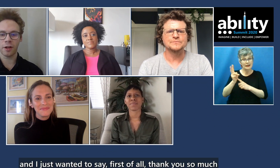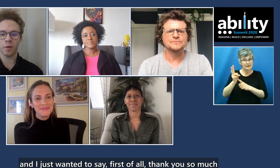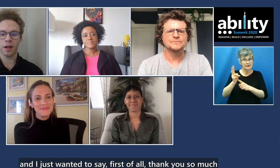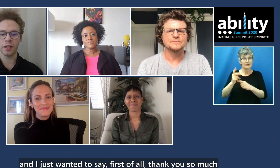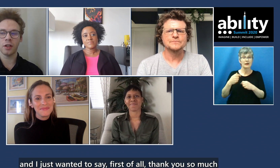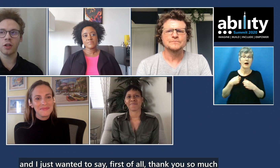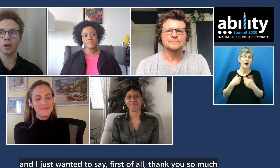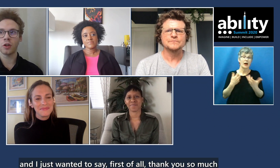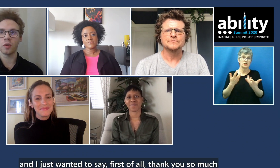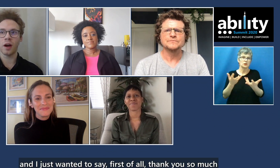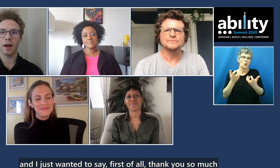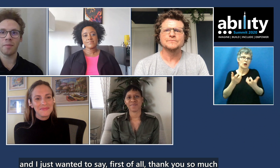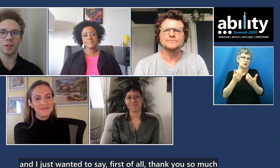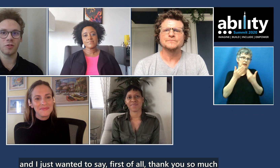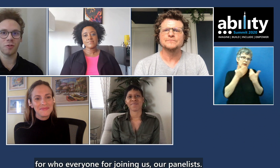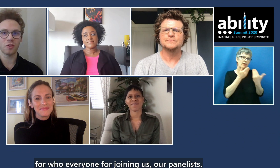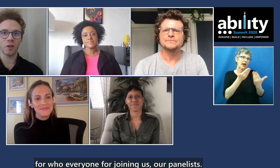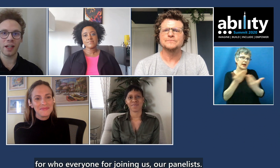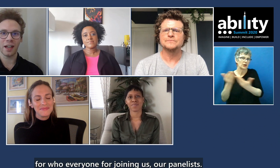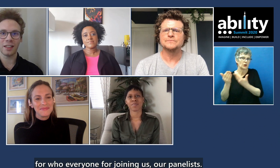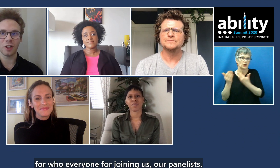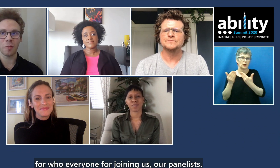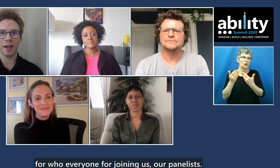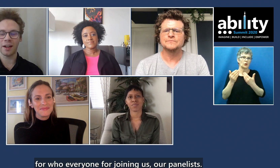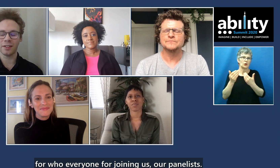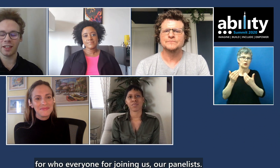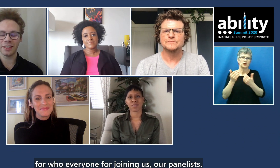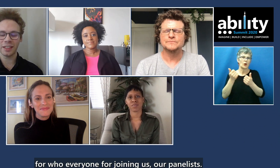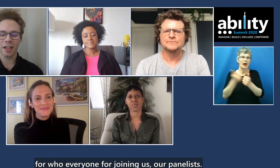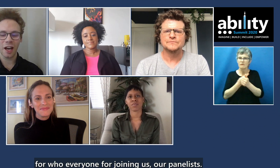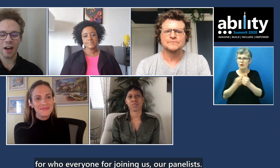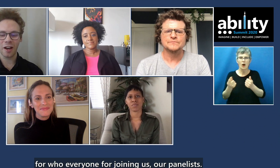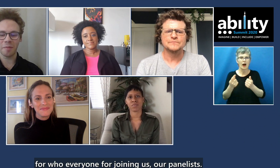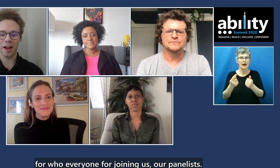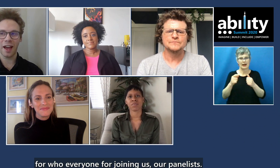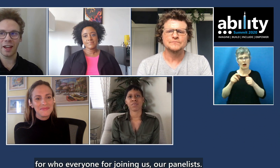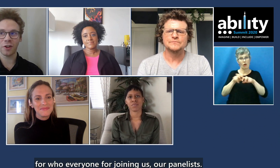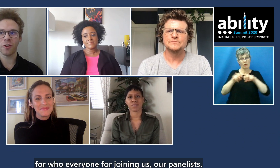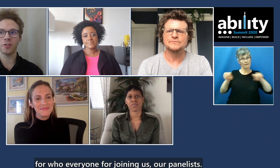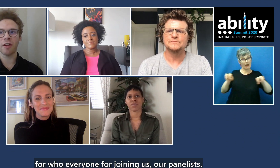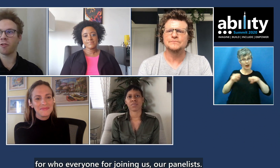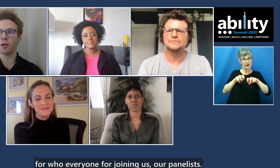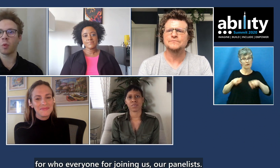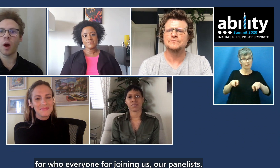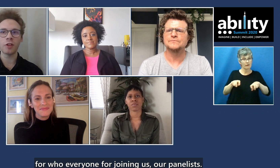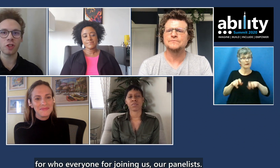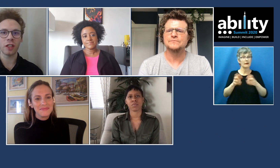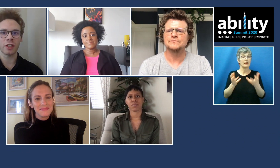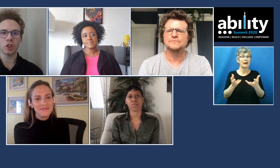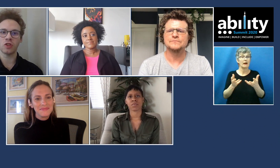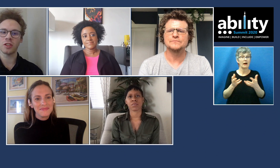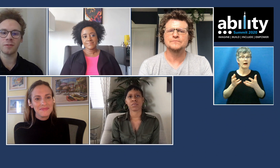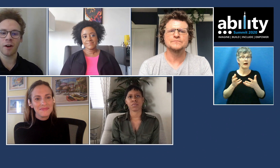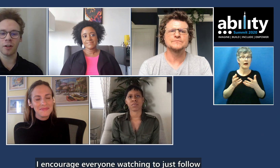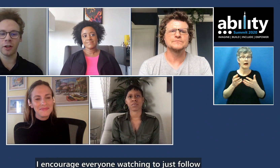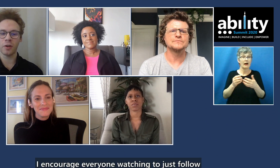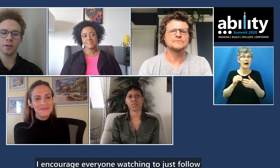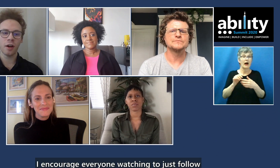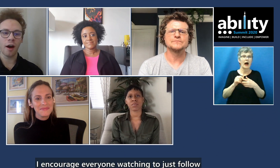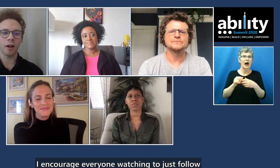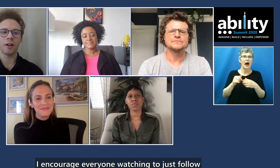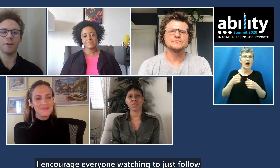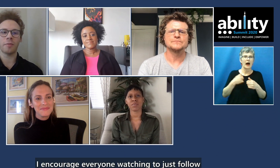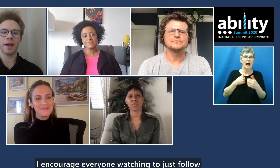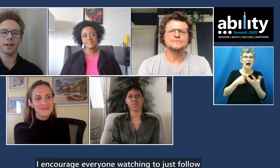for everyone who for joining us, our panelists. I encourage everyone watching to just